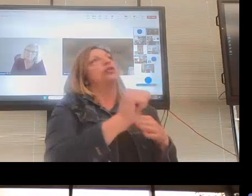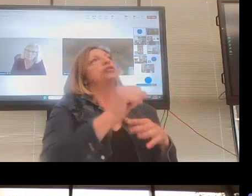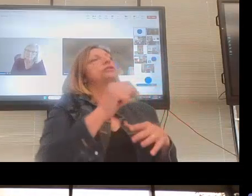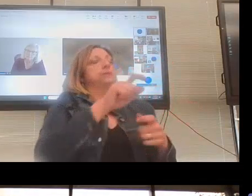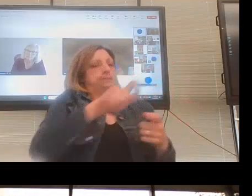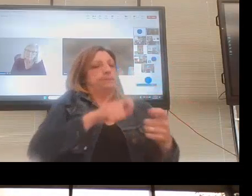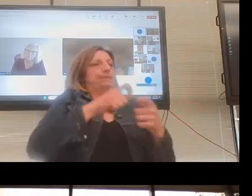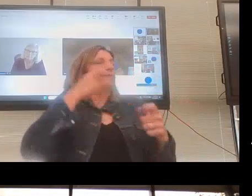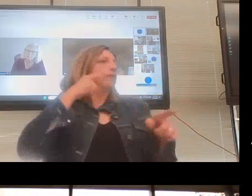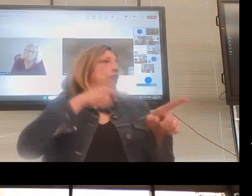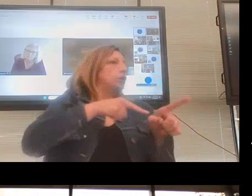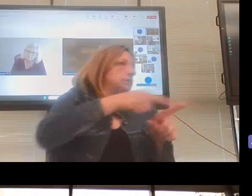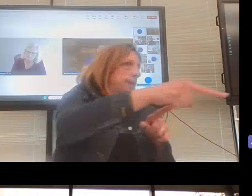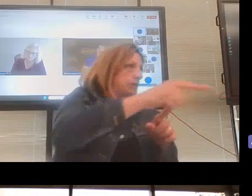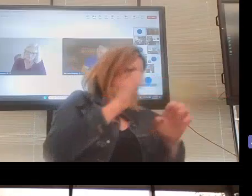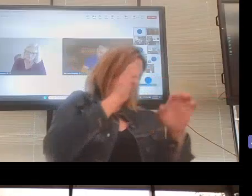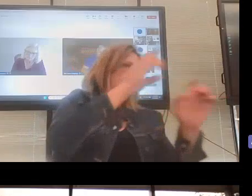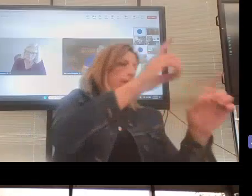113,000